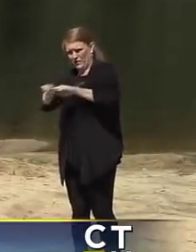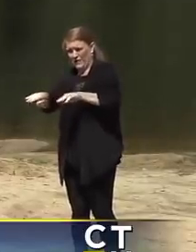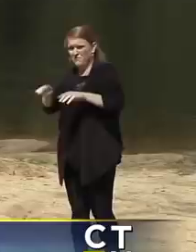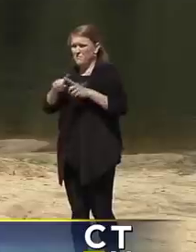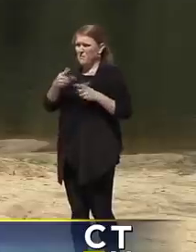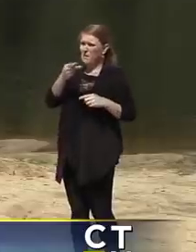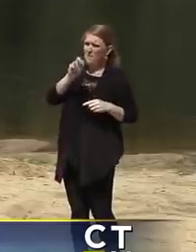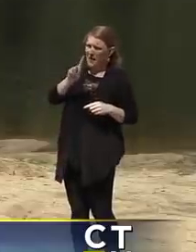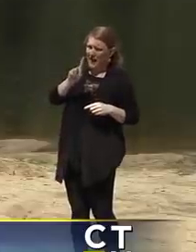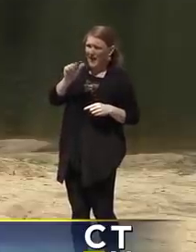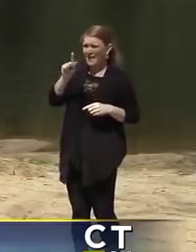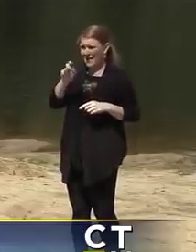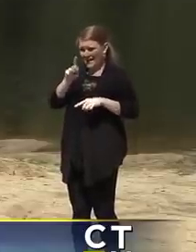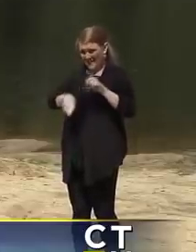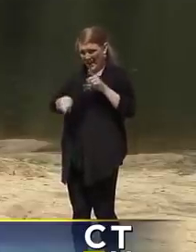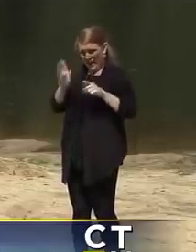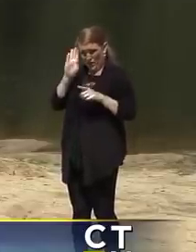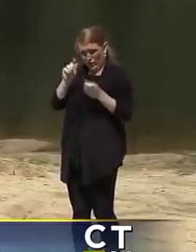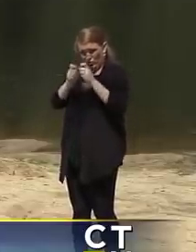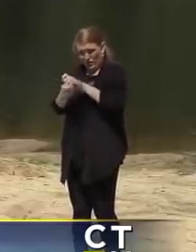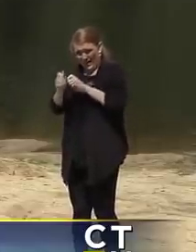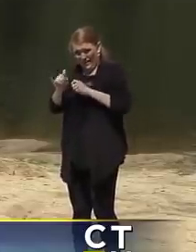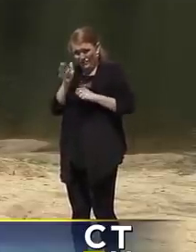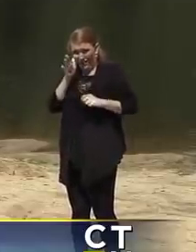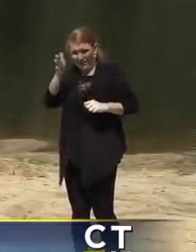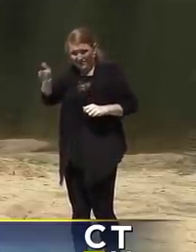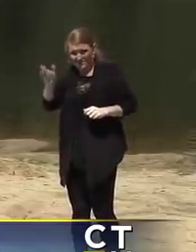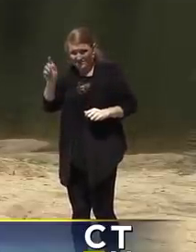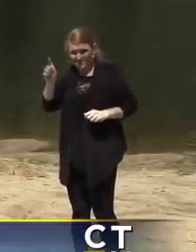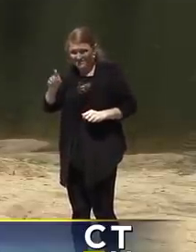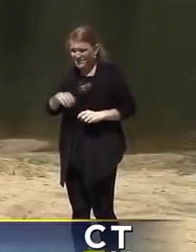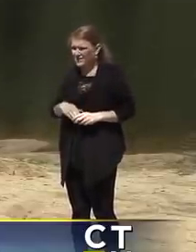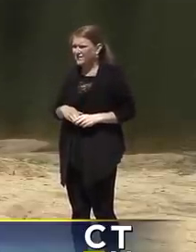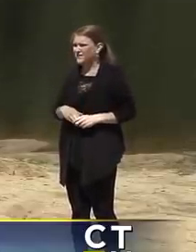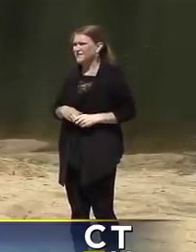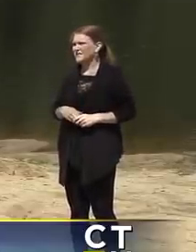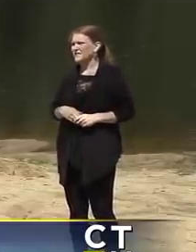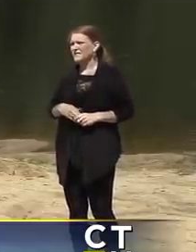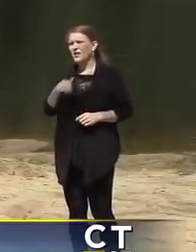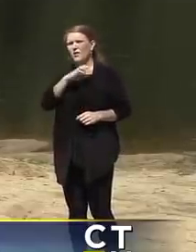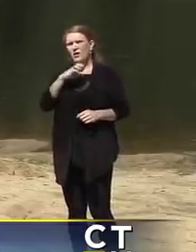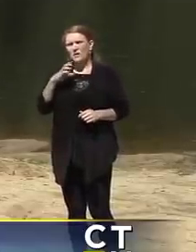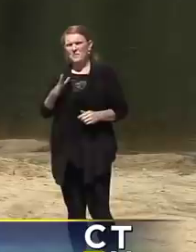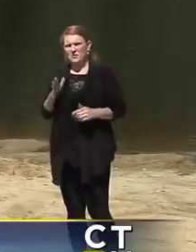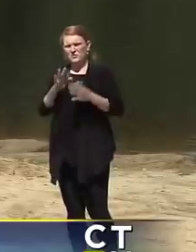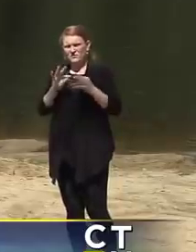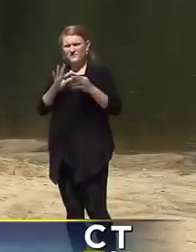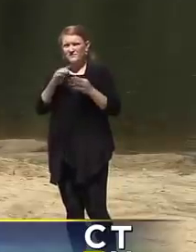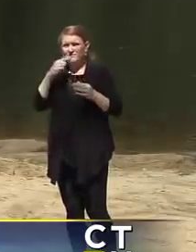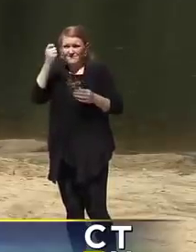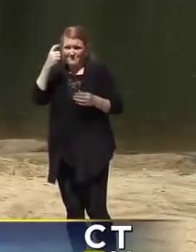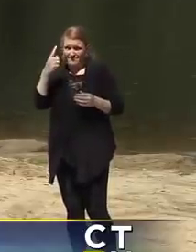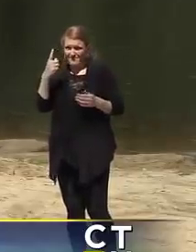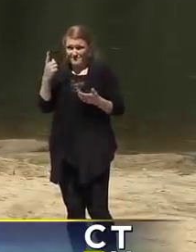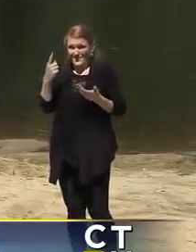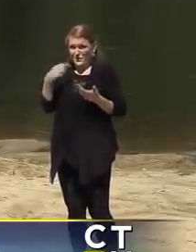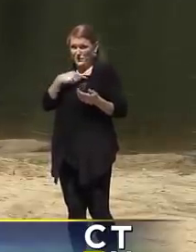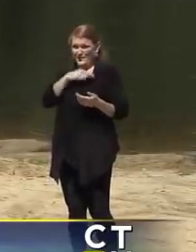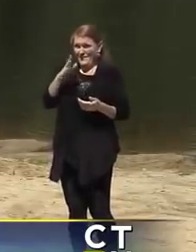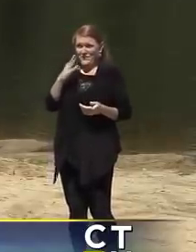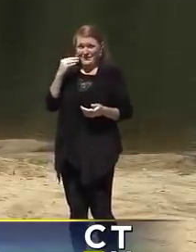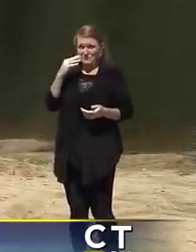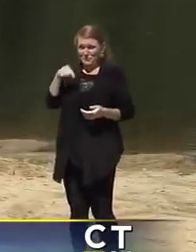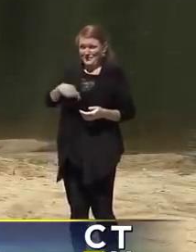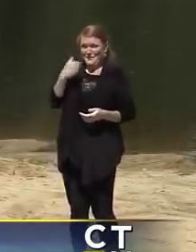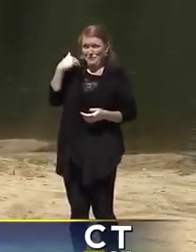Listen, we're using, there's really no playbook for this, but we're using all of our experience